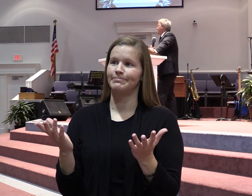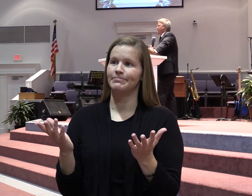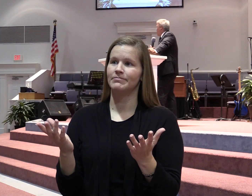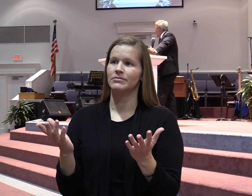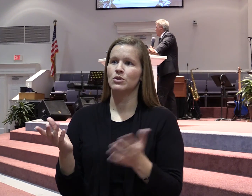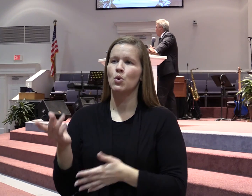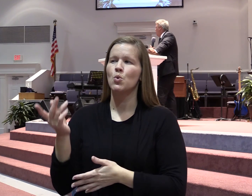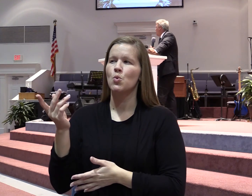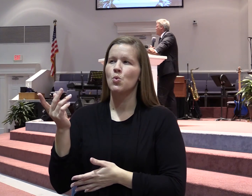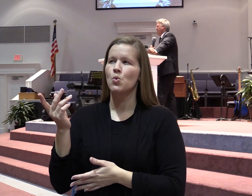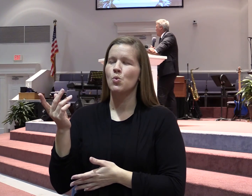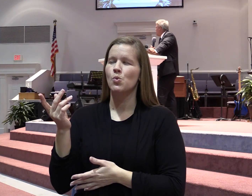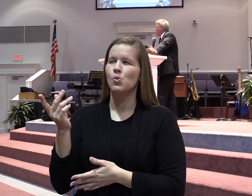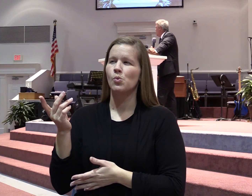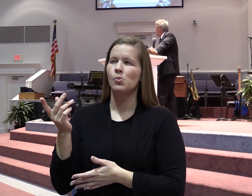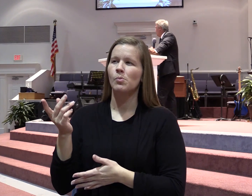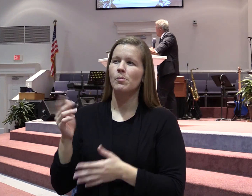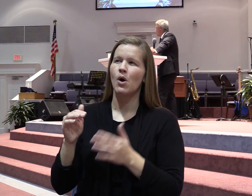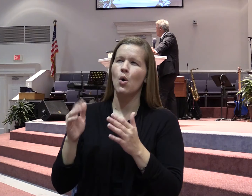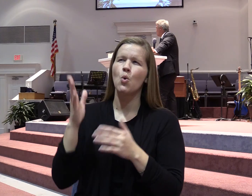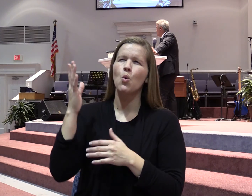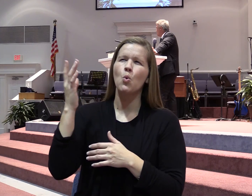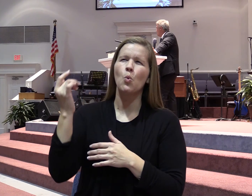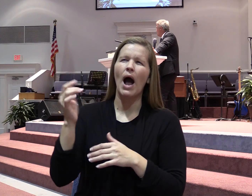what is the practical function of touching anyone?